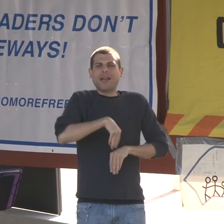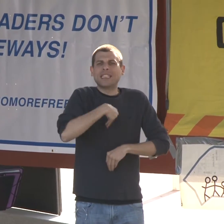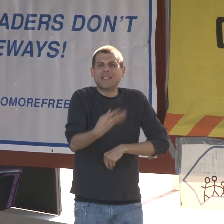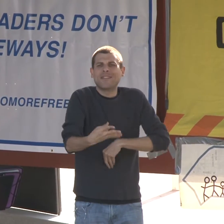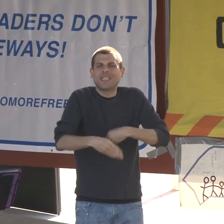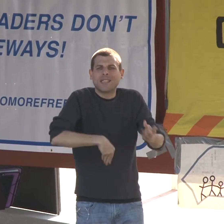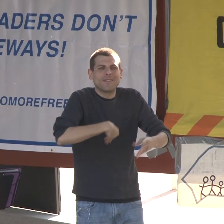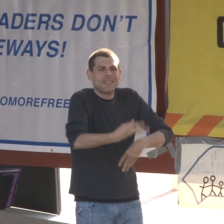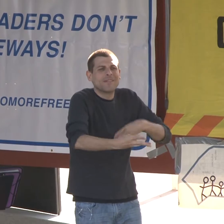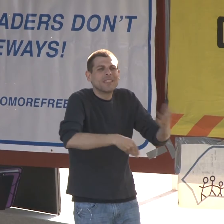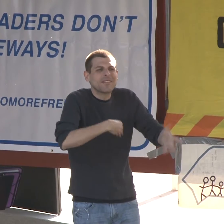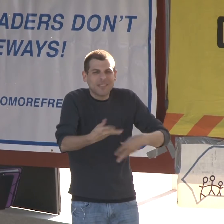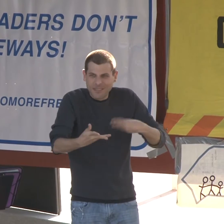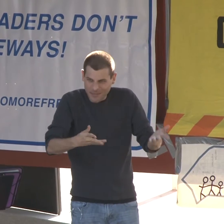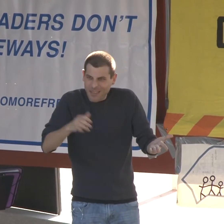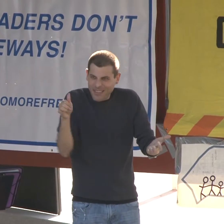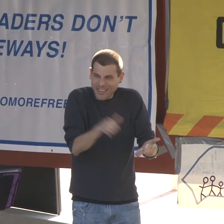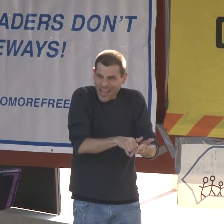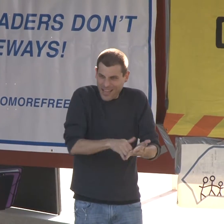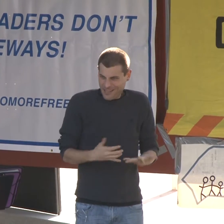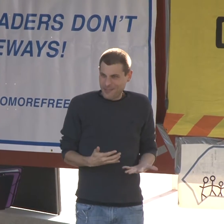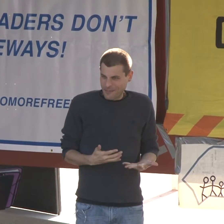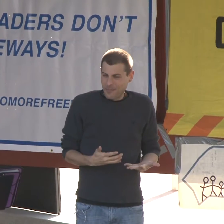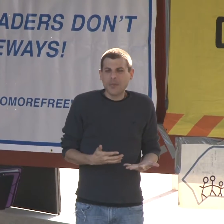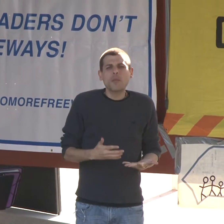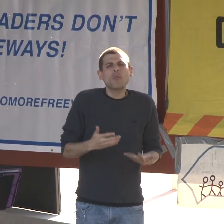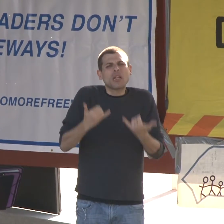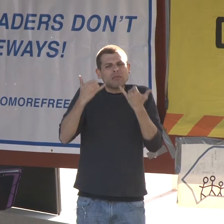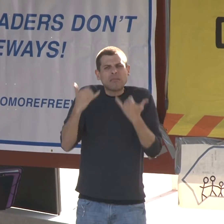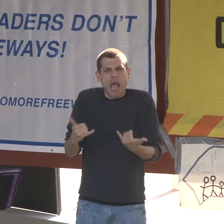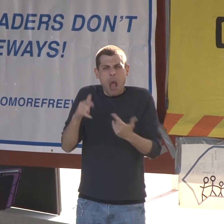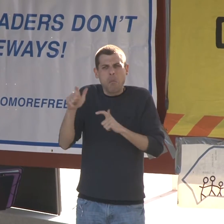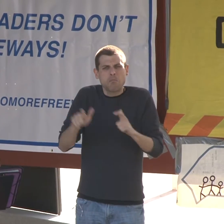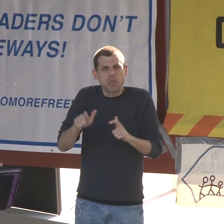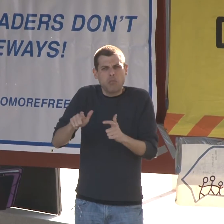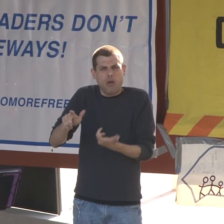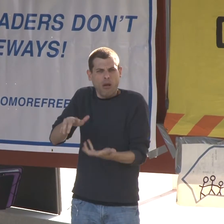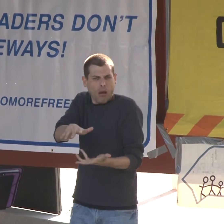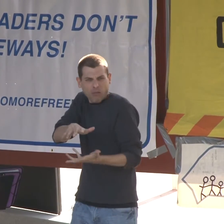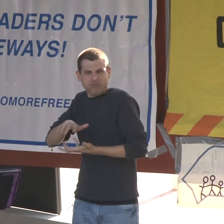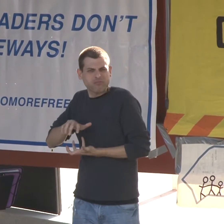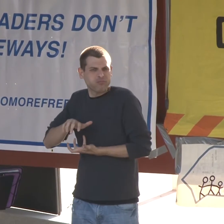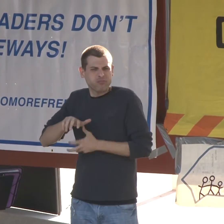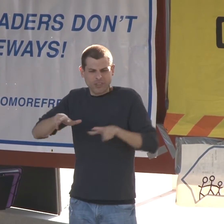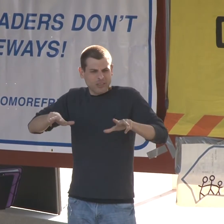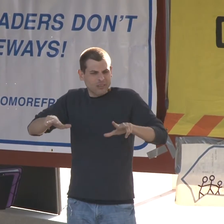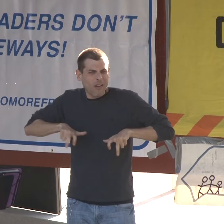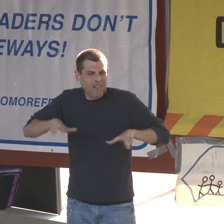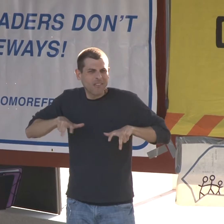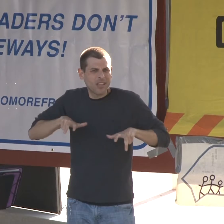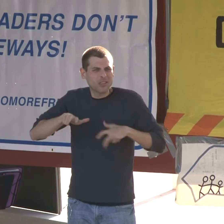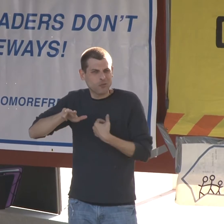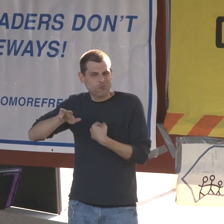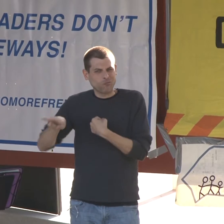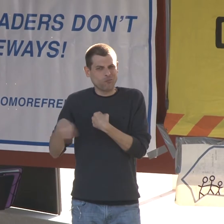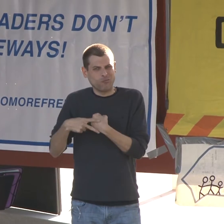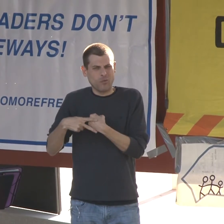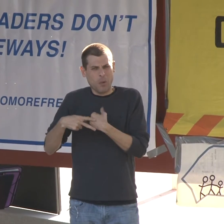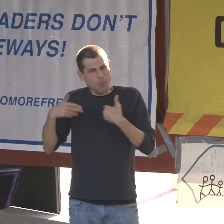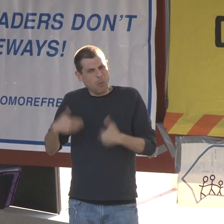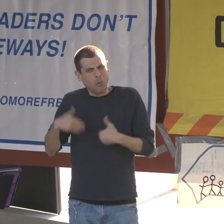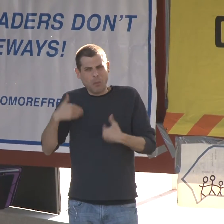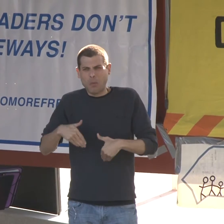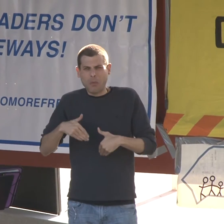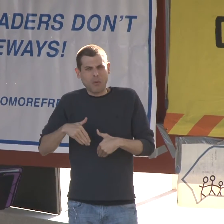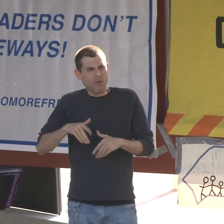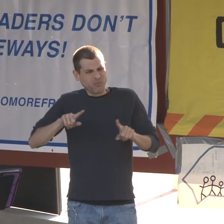their communities. Hoarding resources in this lens disrespected the intricate relationship our ancestors